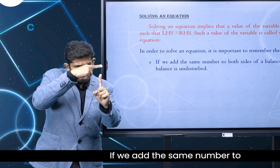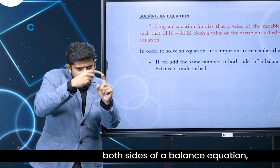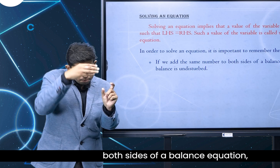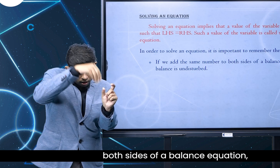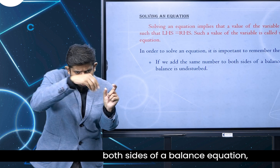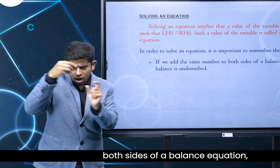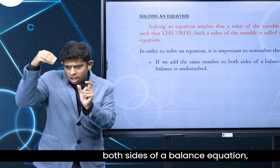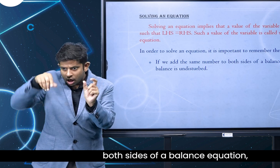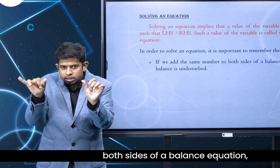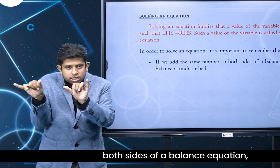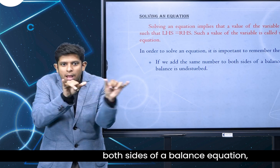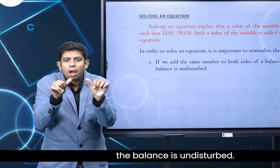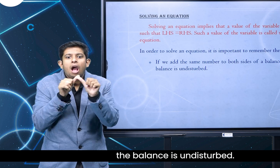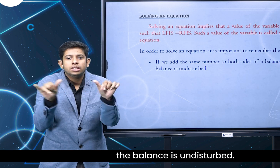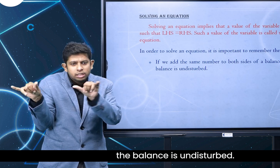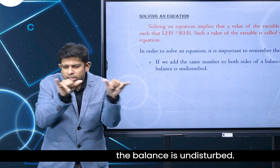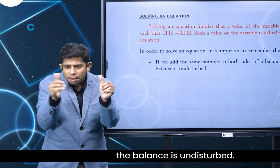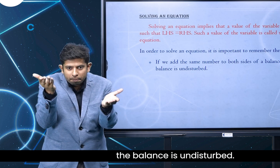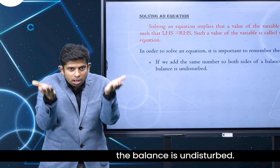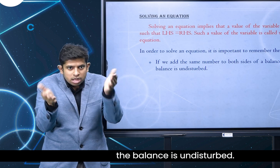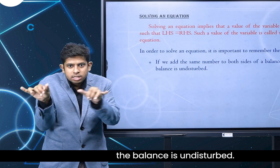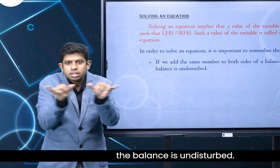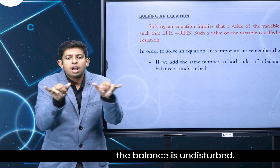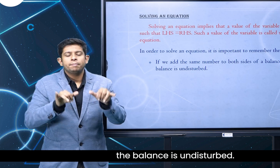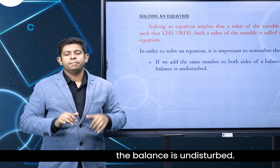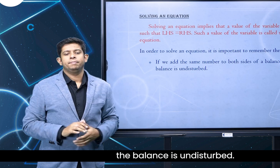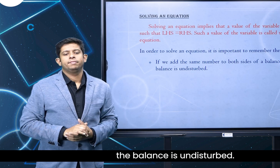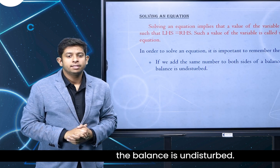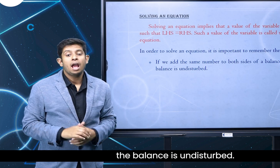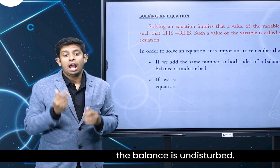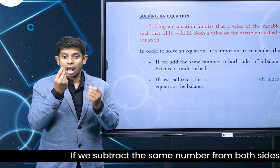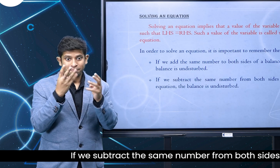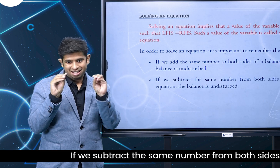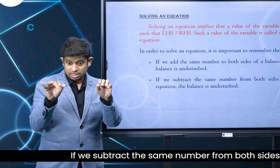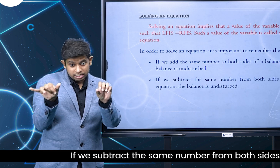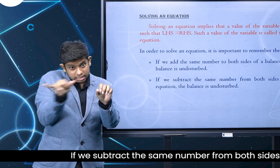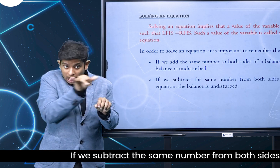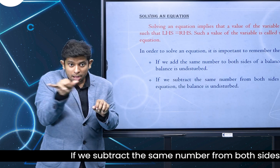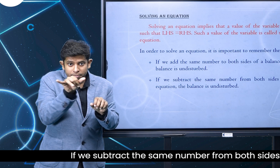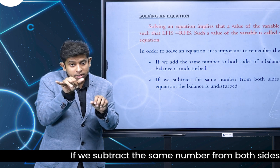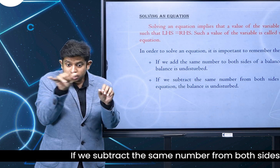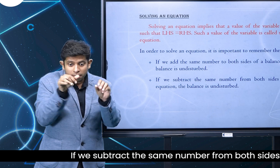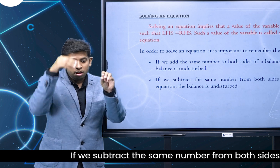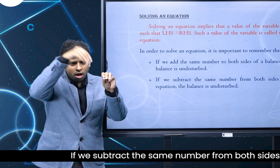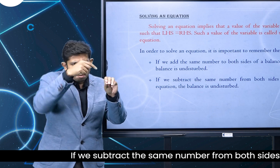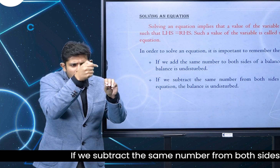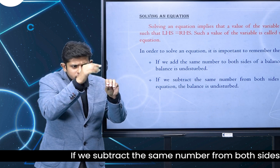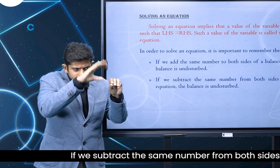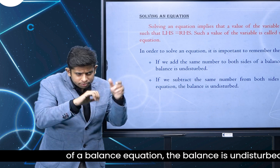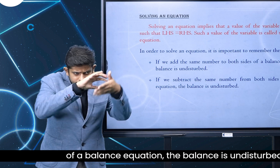of a balanced equation, the balance is undisturbed. If we subtract the same number from both sides of a